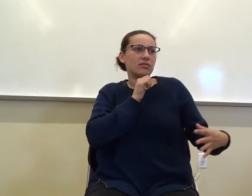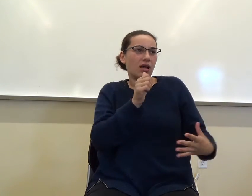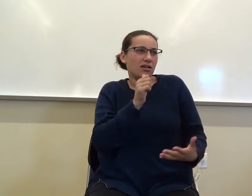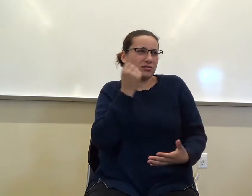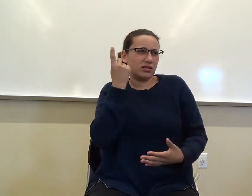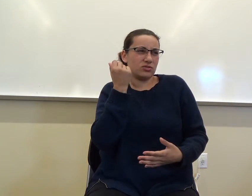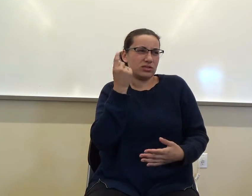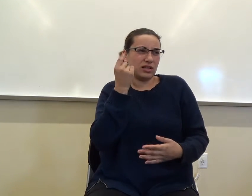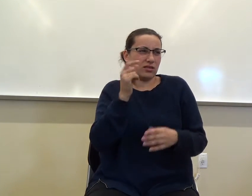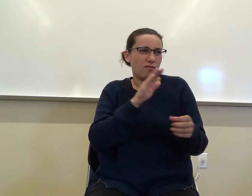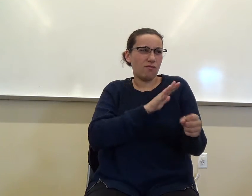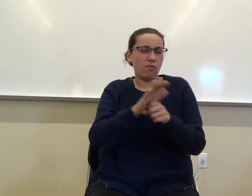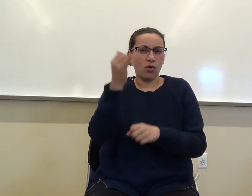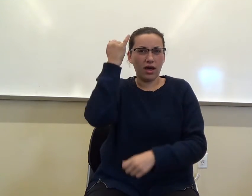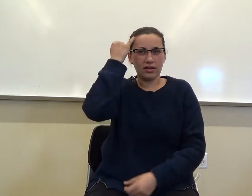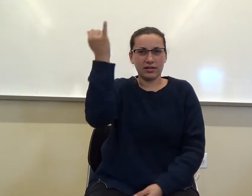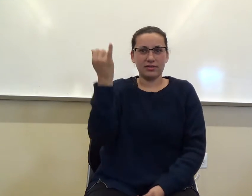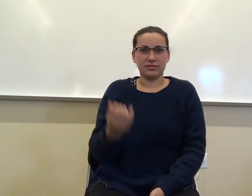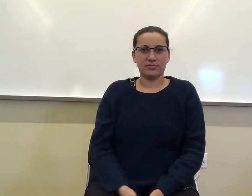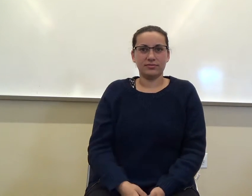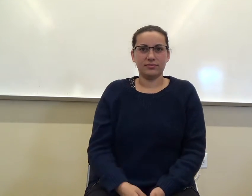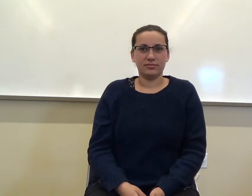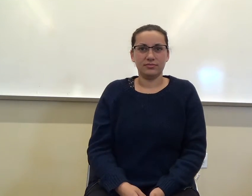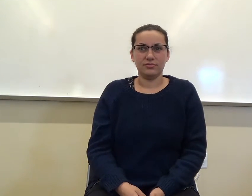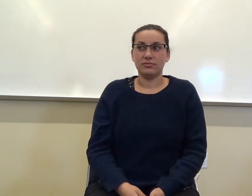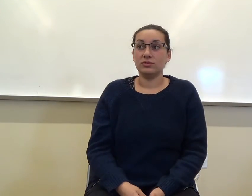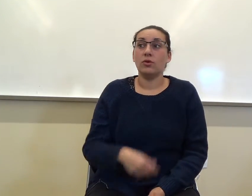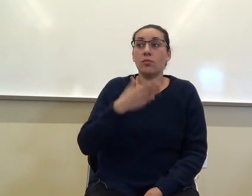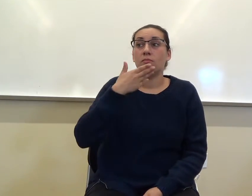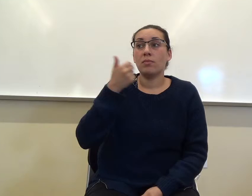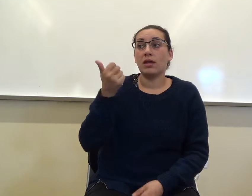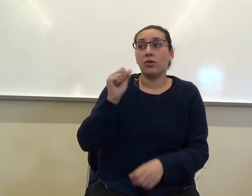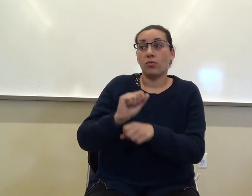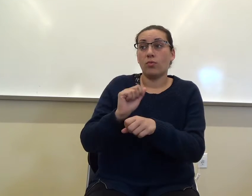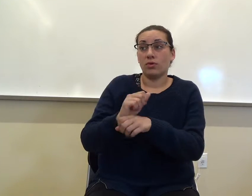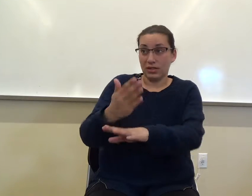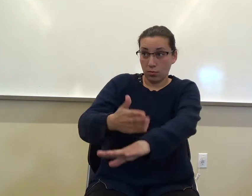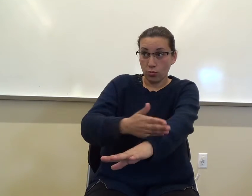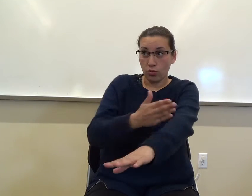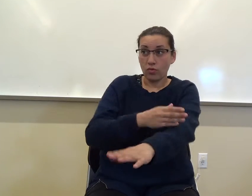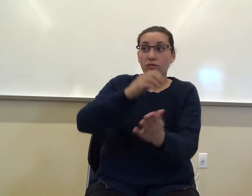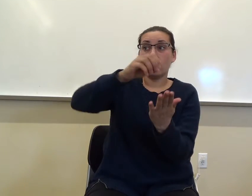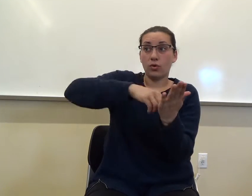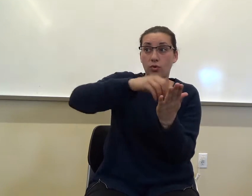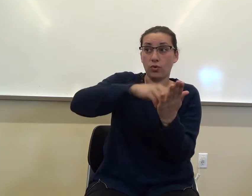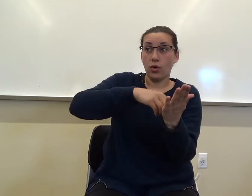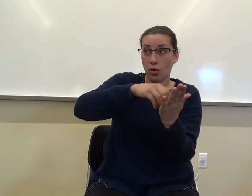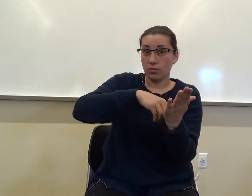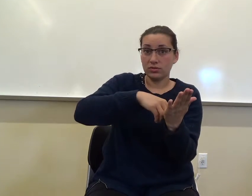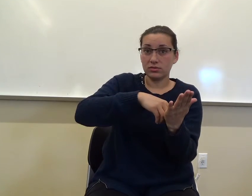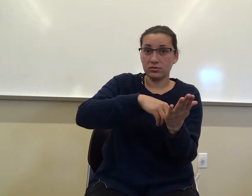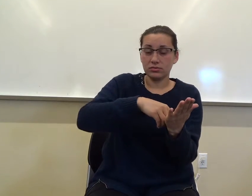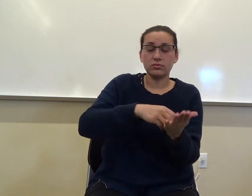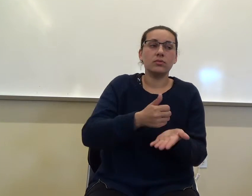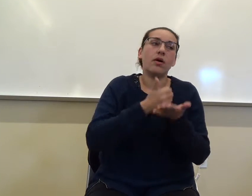doing better work on the annotation is really going to help you with your summary. All of this stuff that I'm having you do